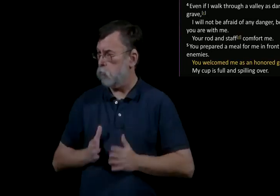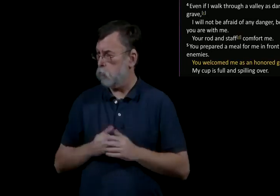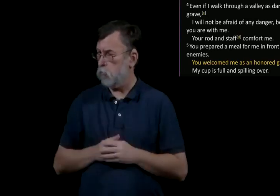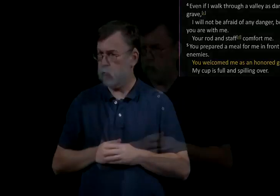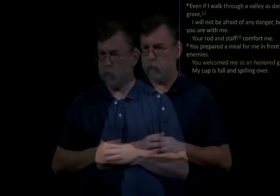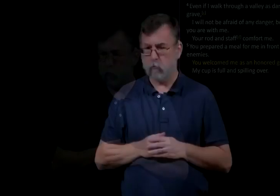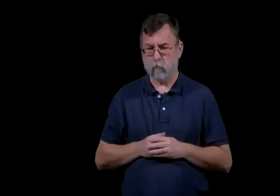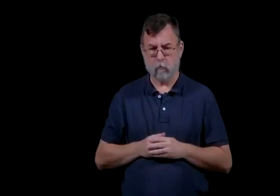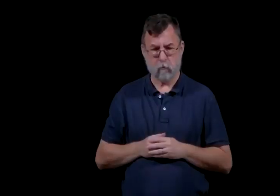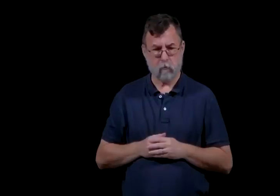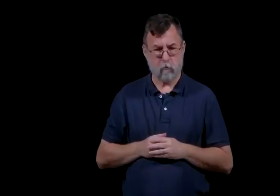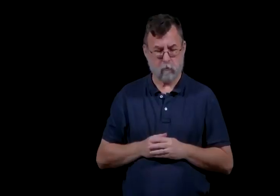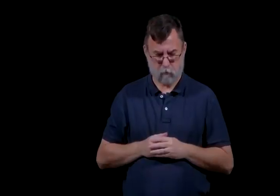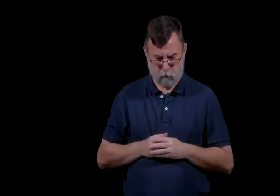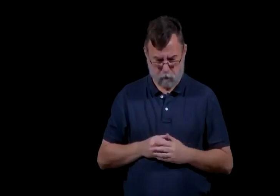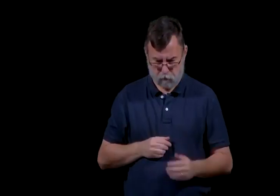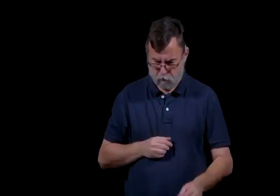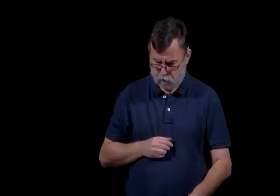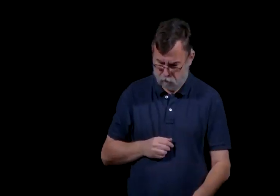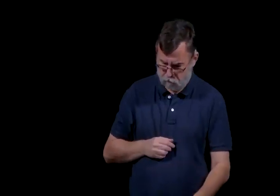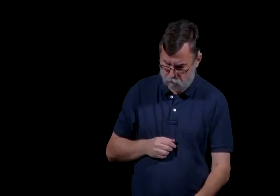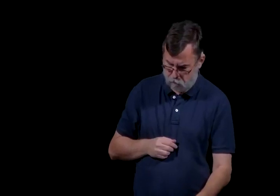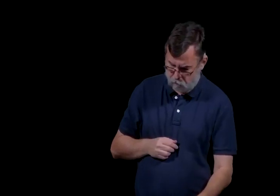even though I walk through the valley of the shadow of death,